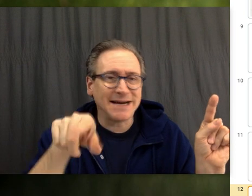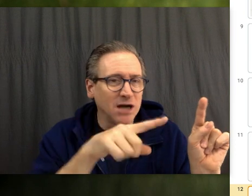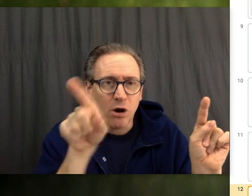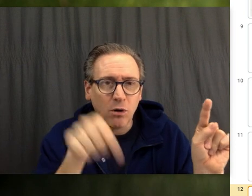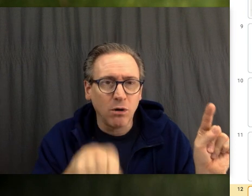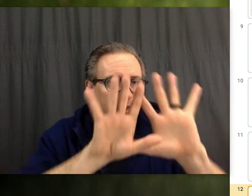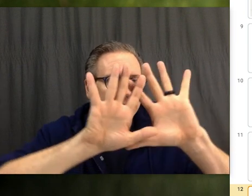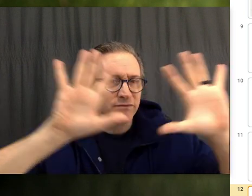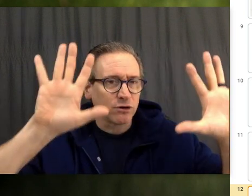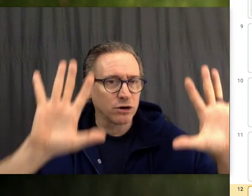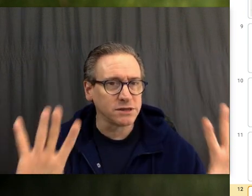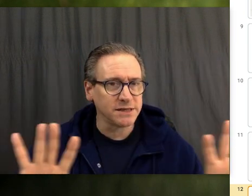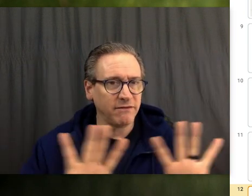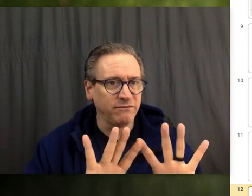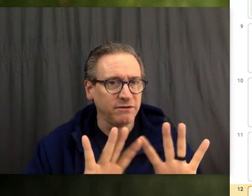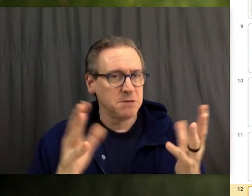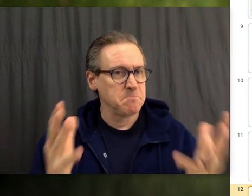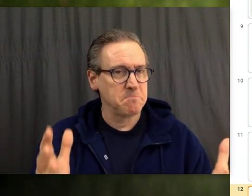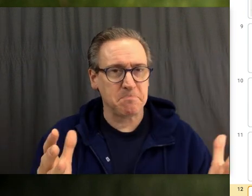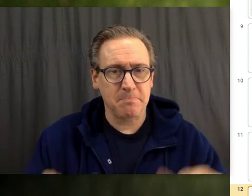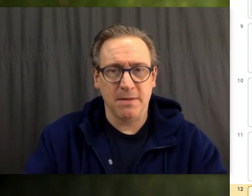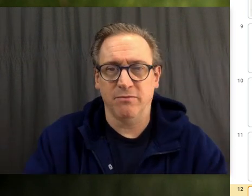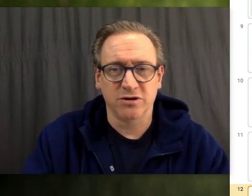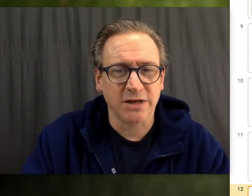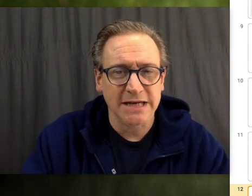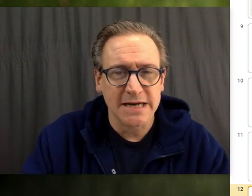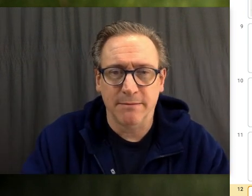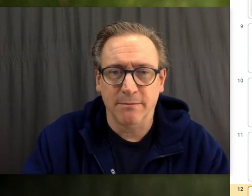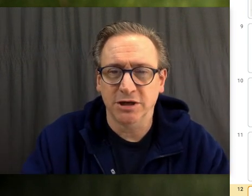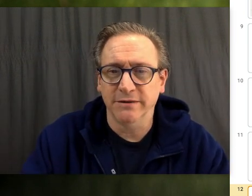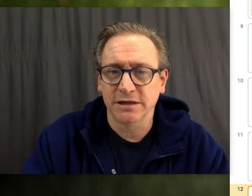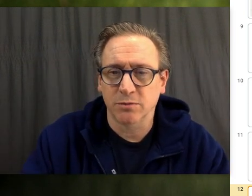Tic-tac-toe, a little bit of vertical stuff. There's really not that much in this one.